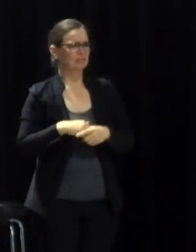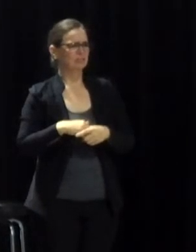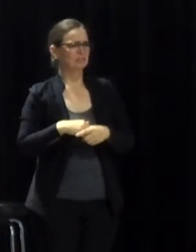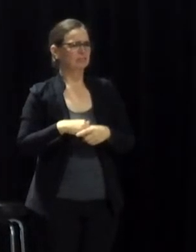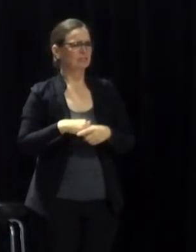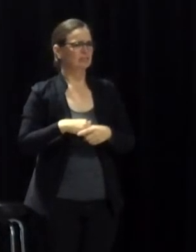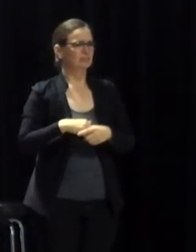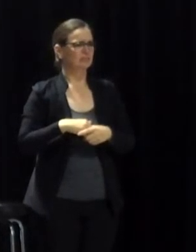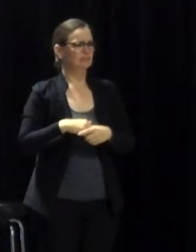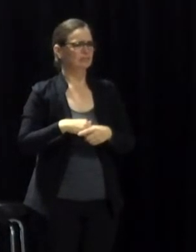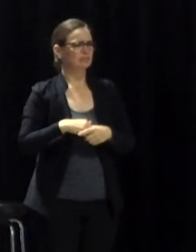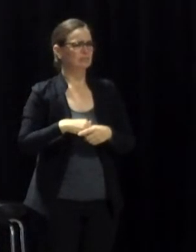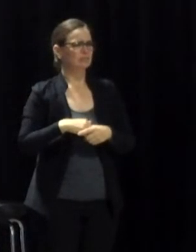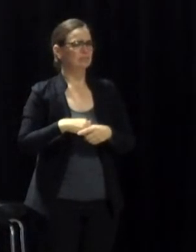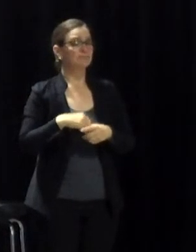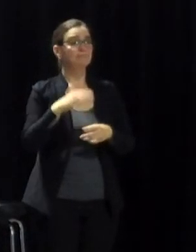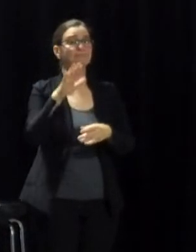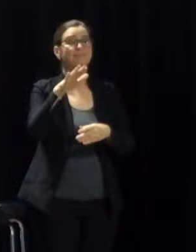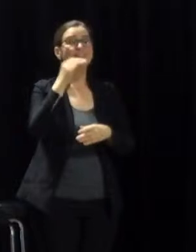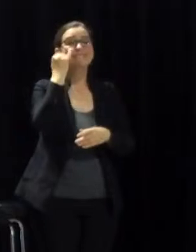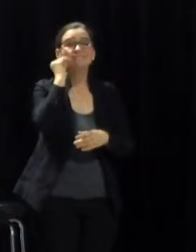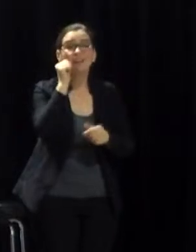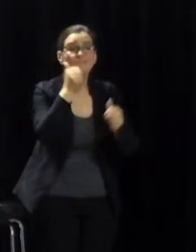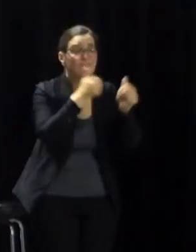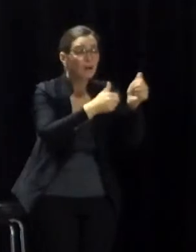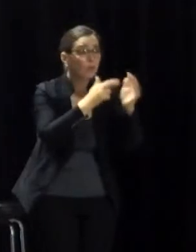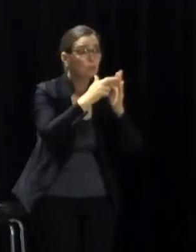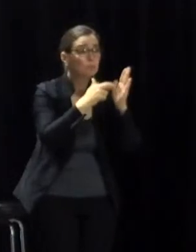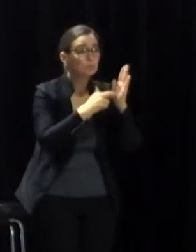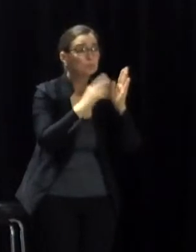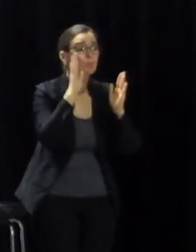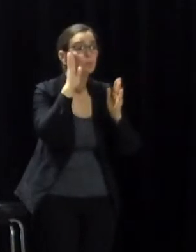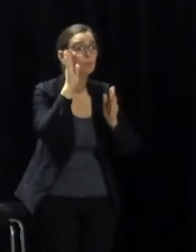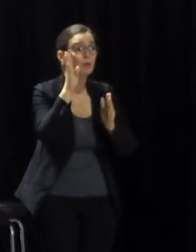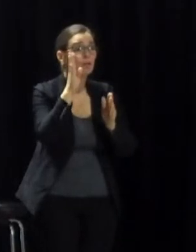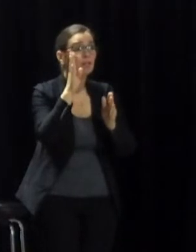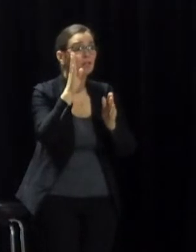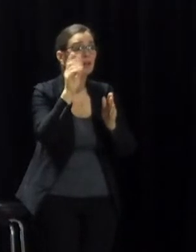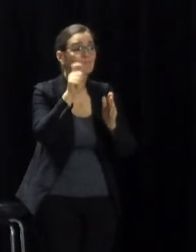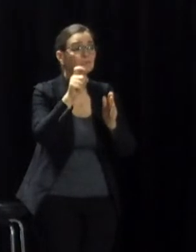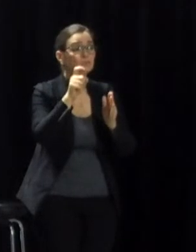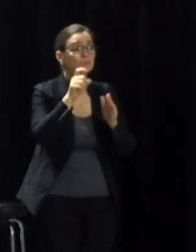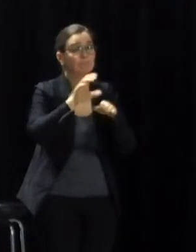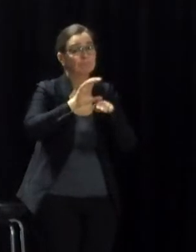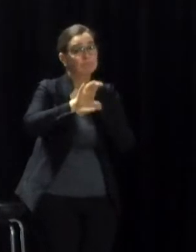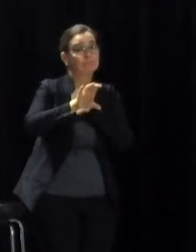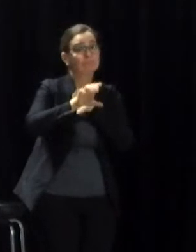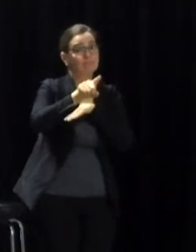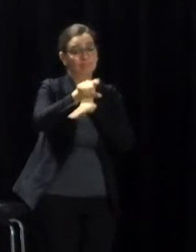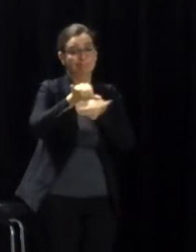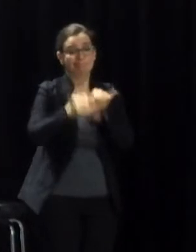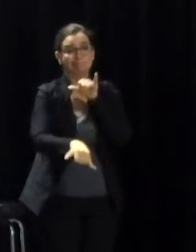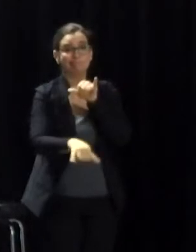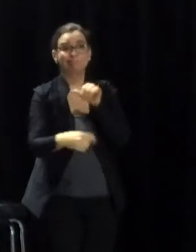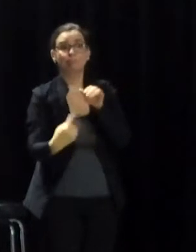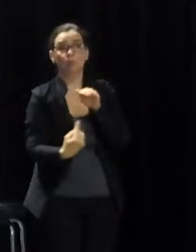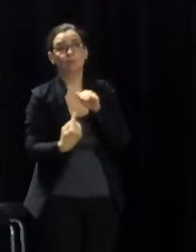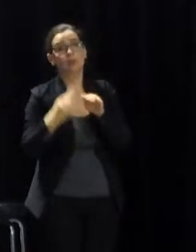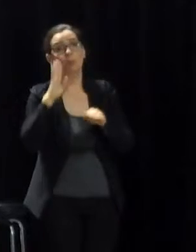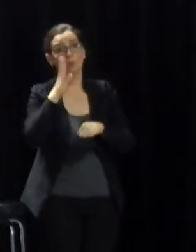not, we've given the green light to go do that. So this is not a circumstance, and that's